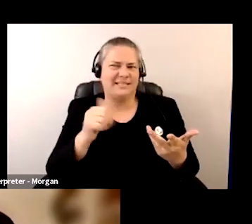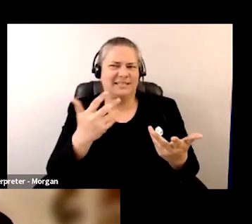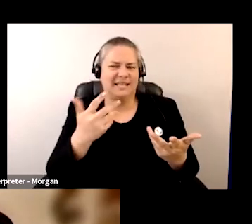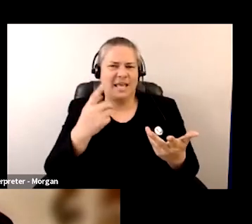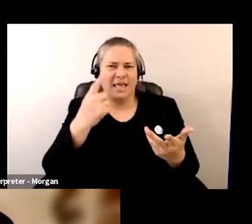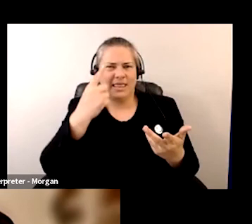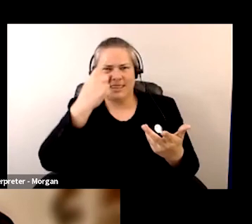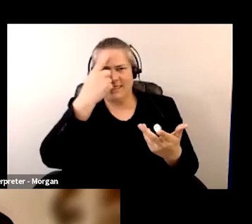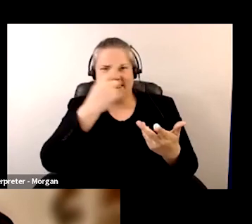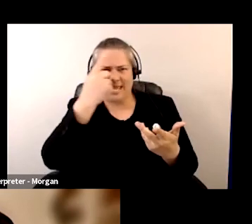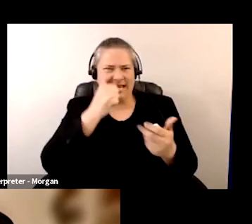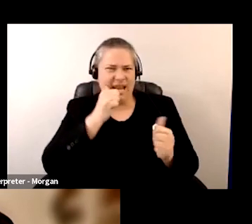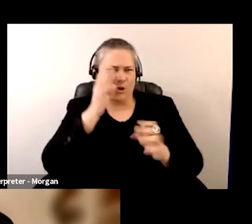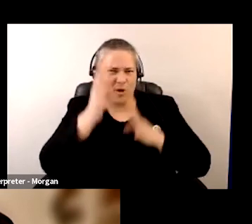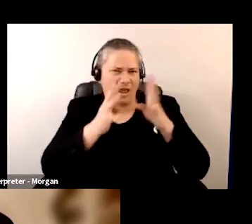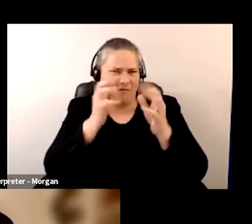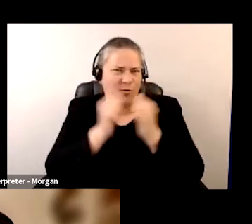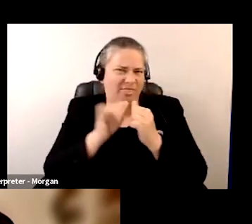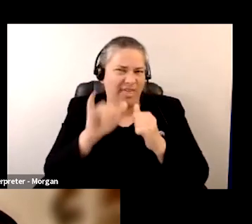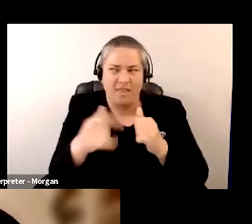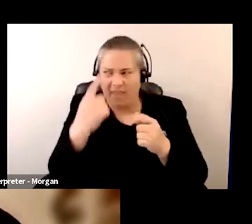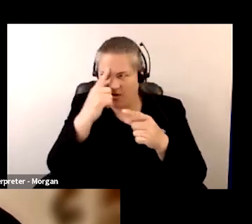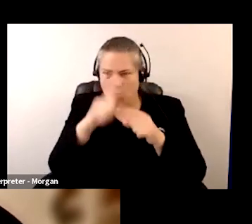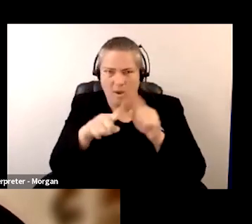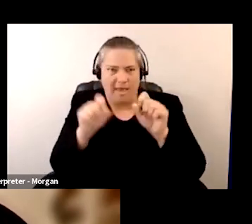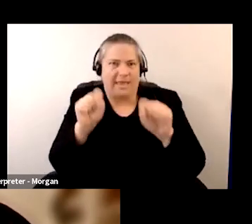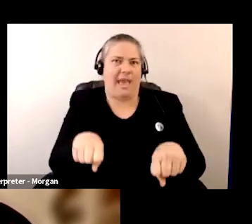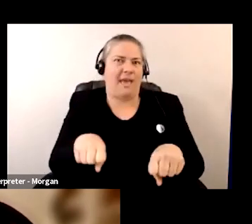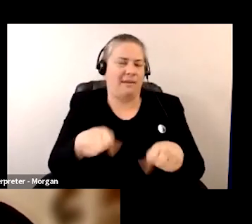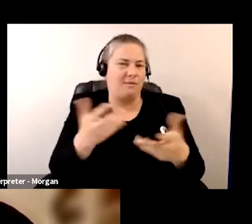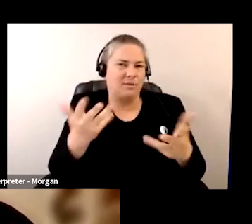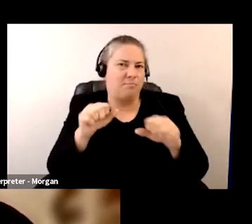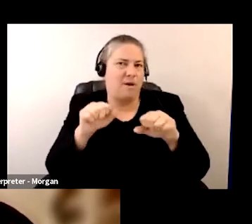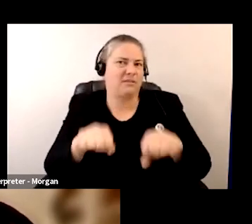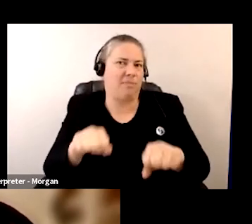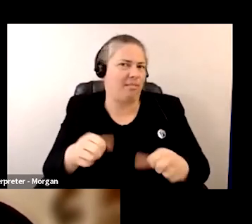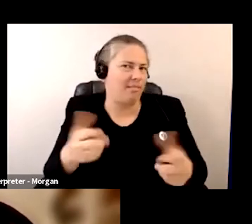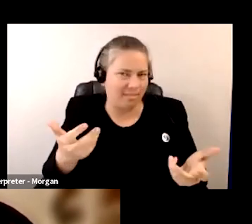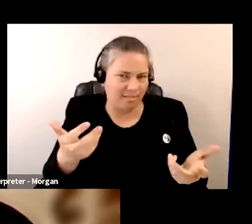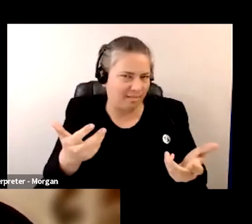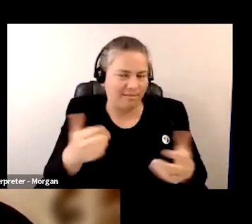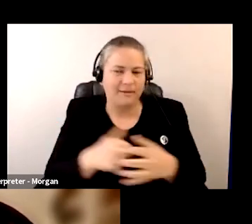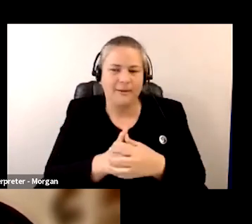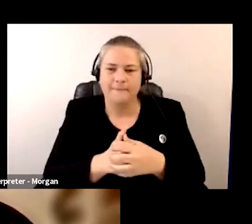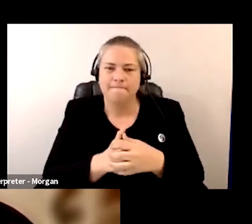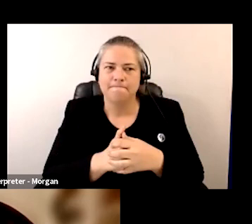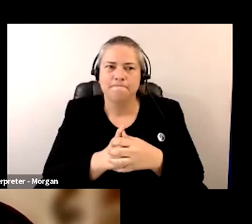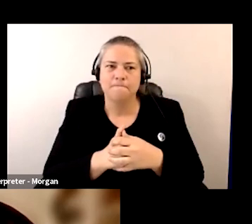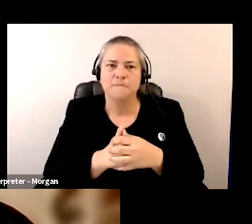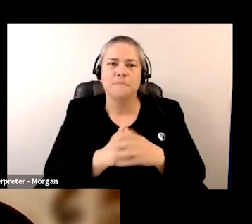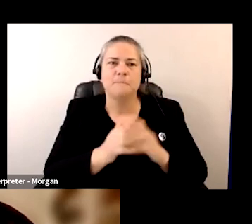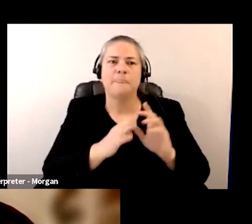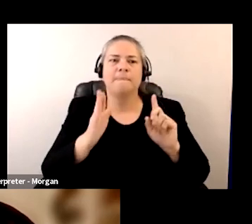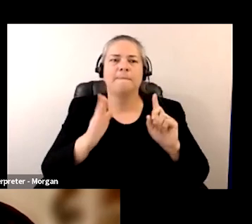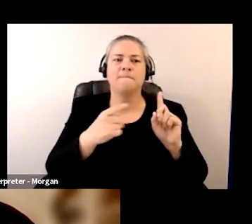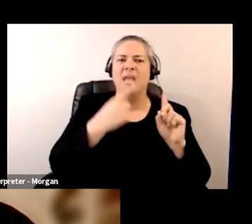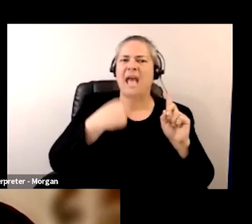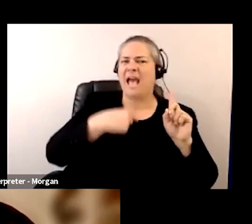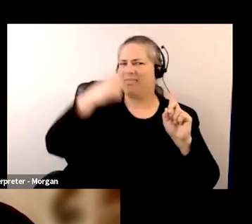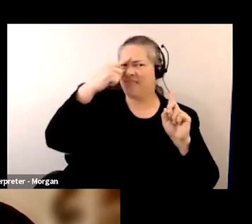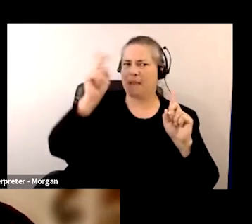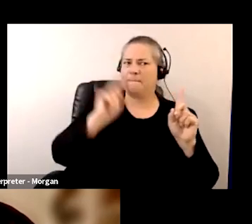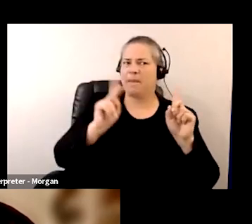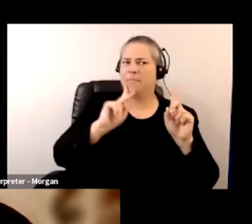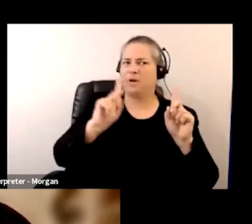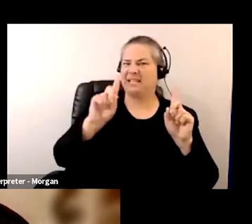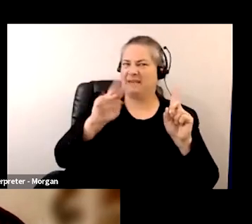creatively about the possibilities as we would like to encourage them to do. Well, I think people often look for the solution